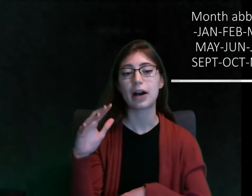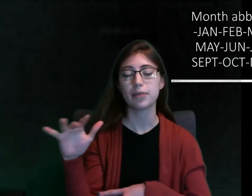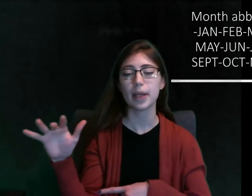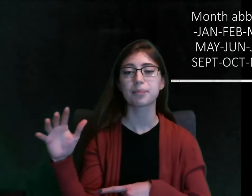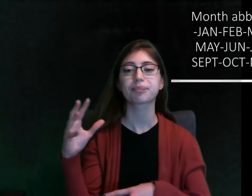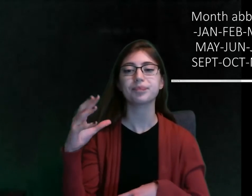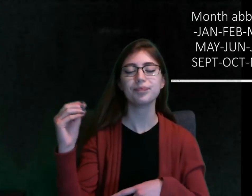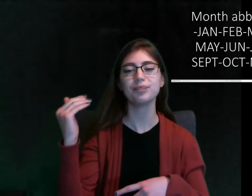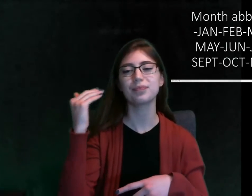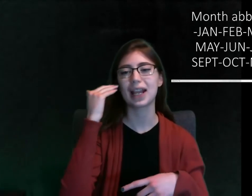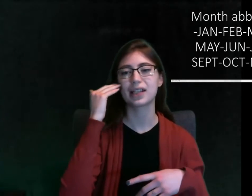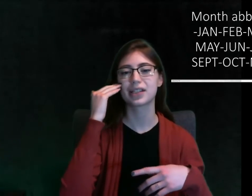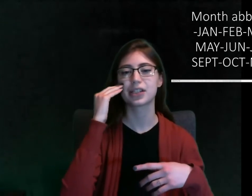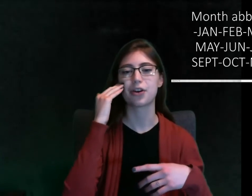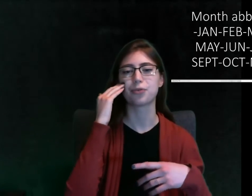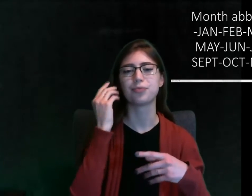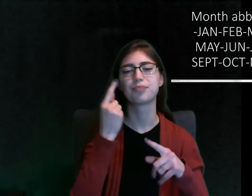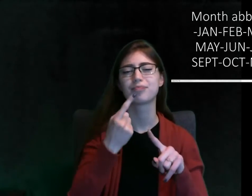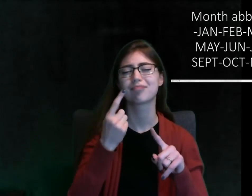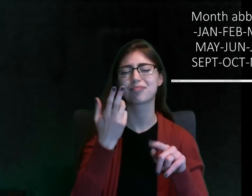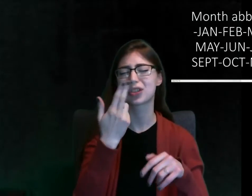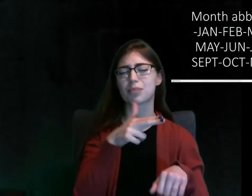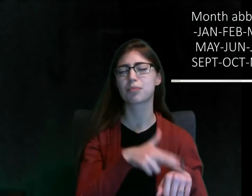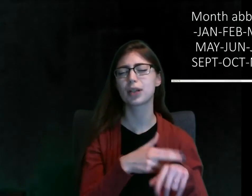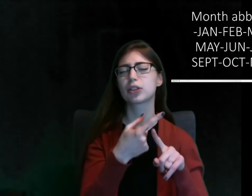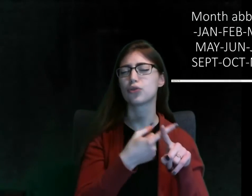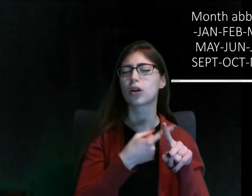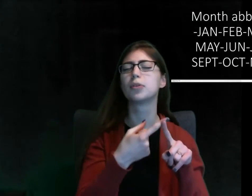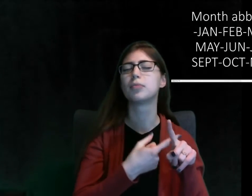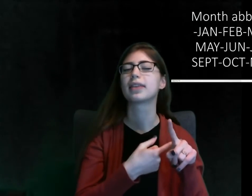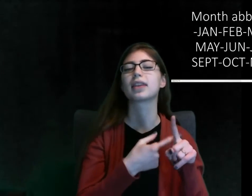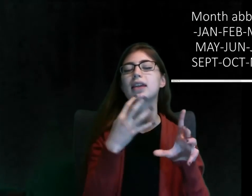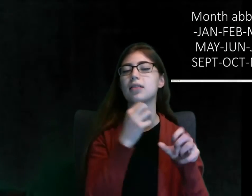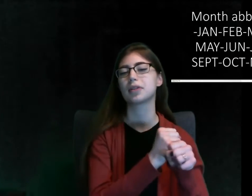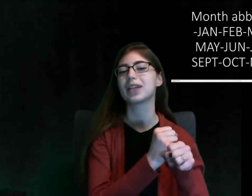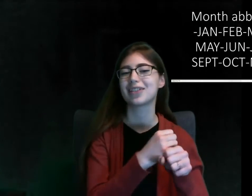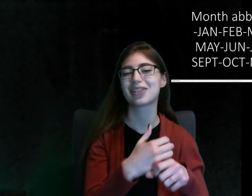alphabet, and know just pretty much normal monthly abbreviations.